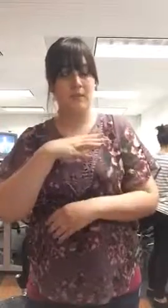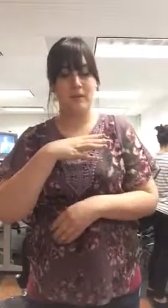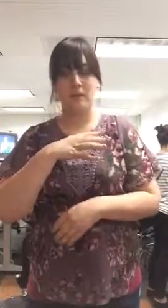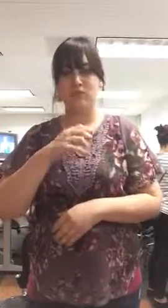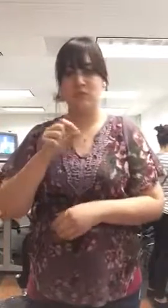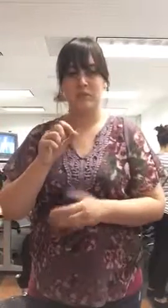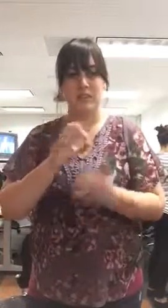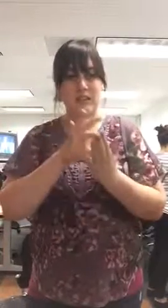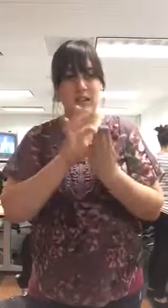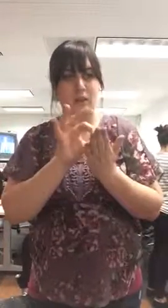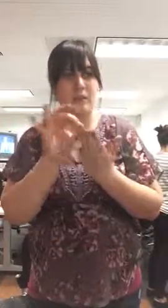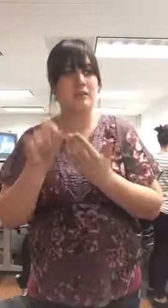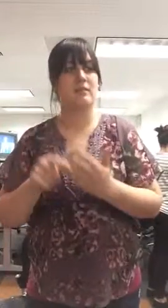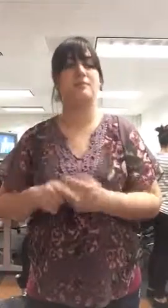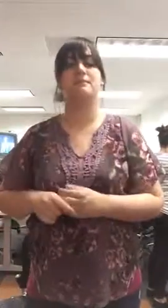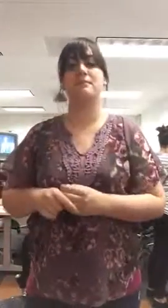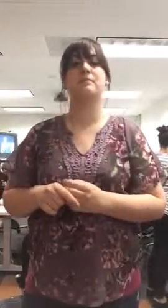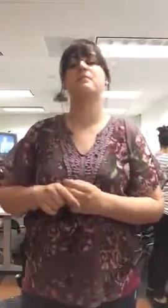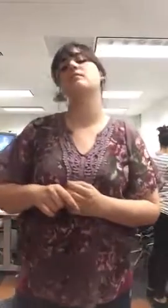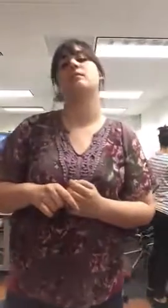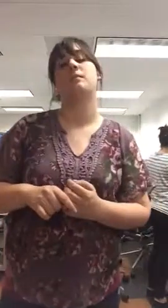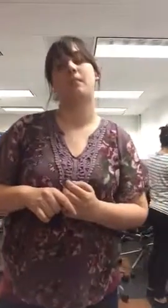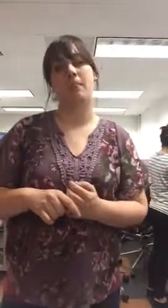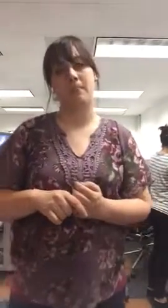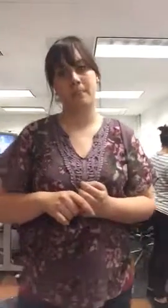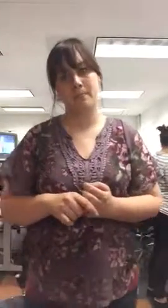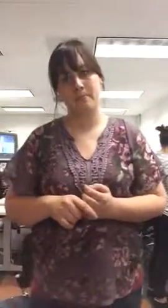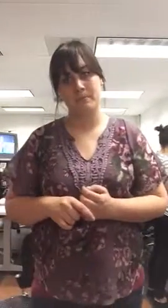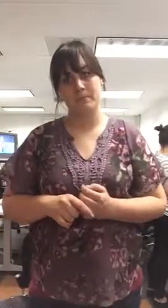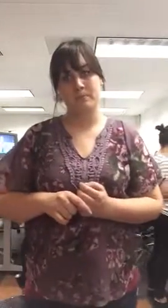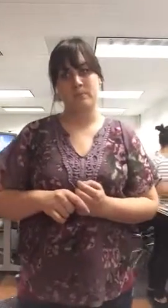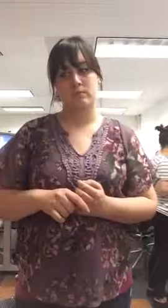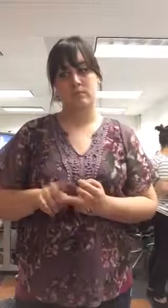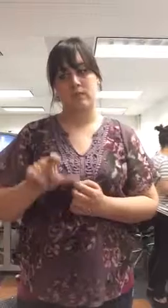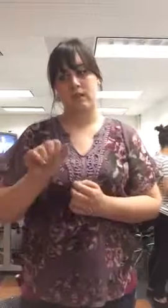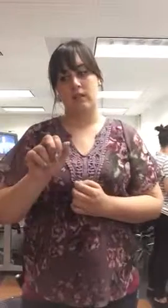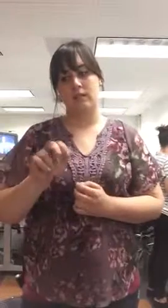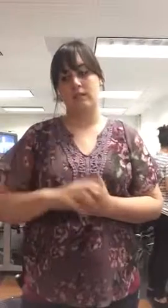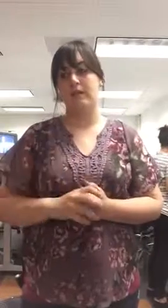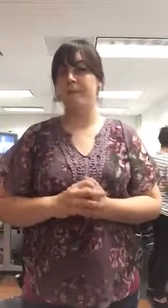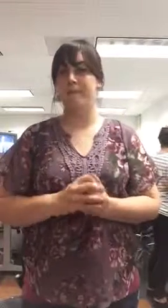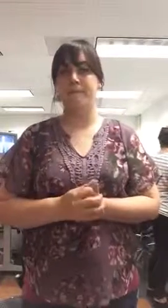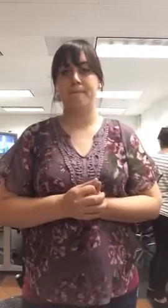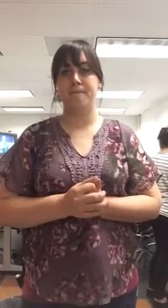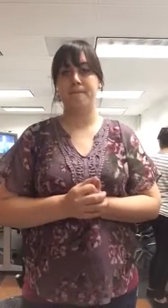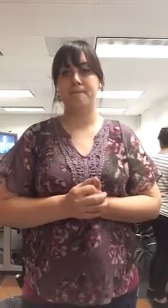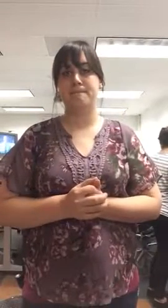come, you know, sometimes, like the halls of Lincoln High, you'd come to a period of,